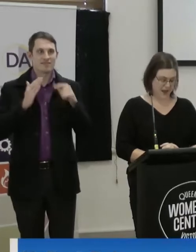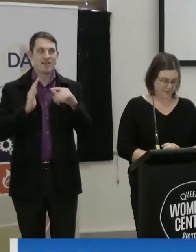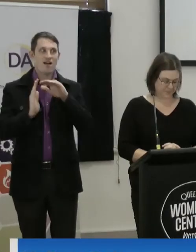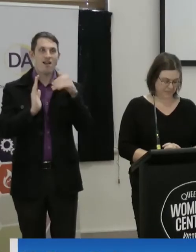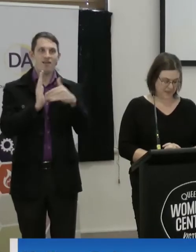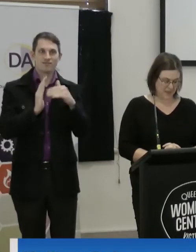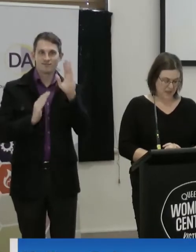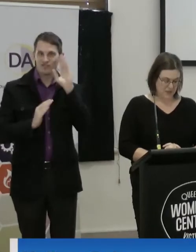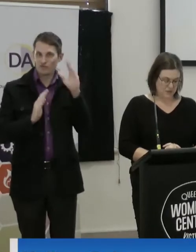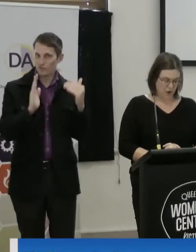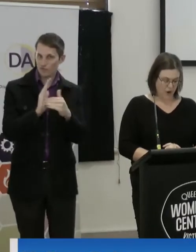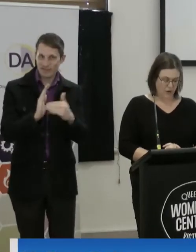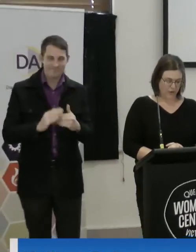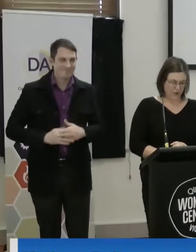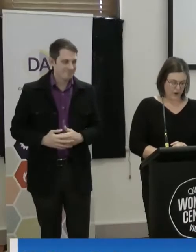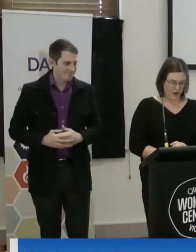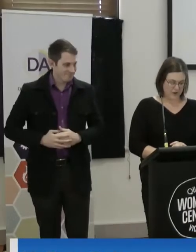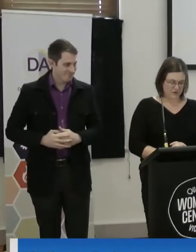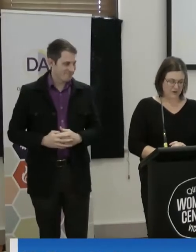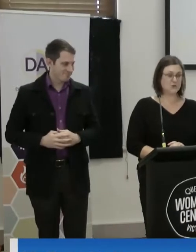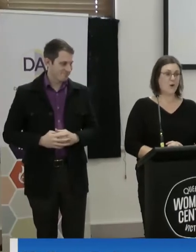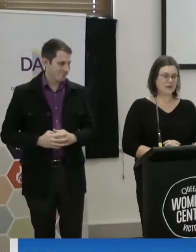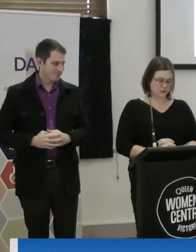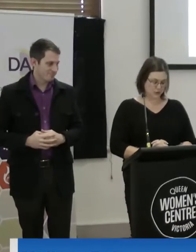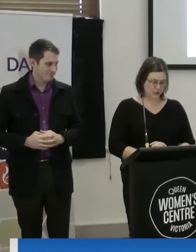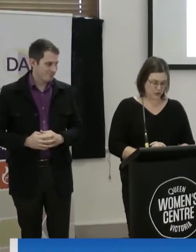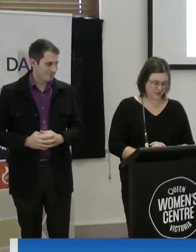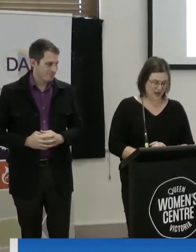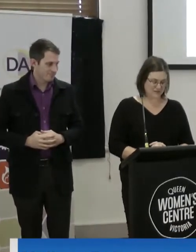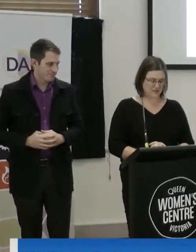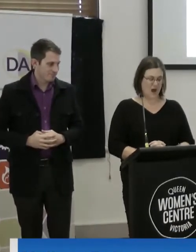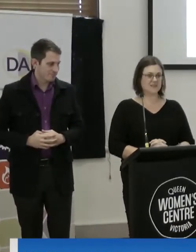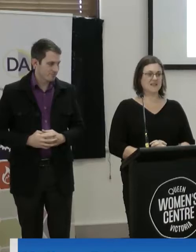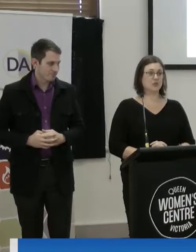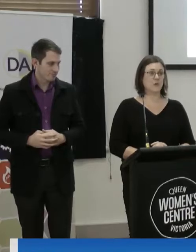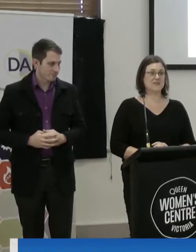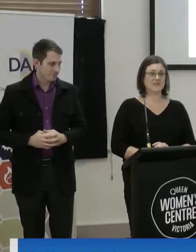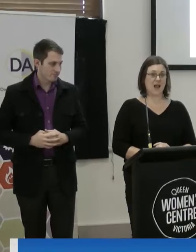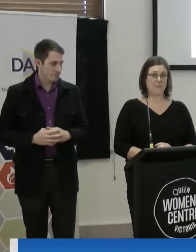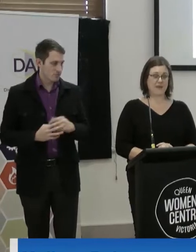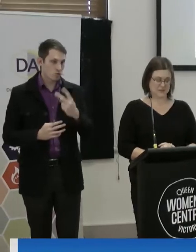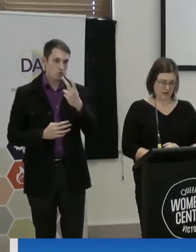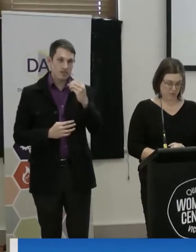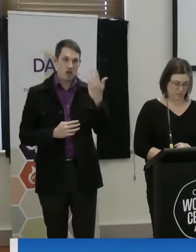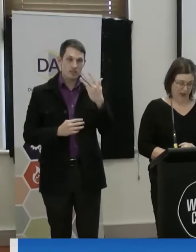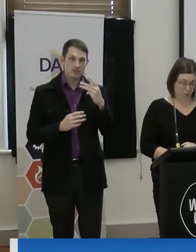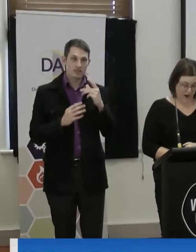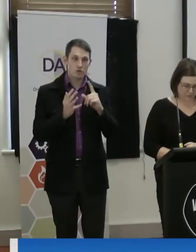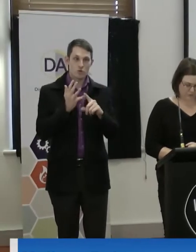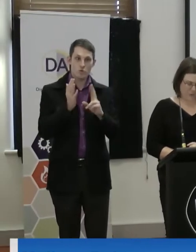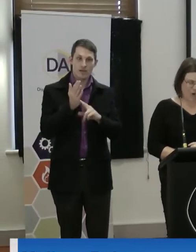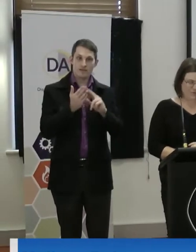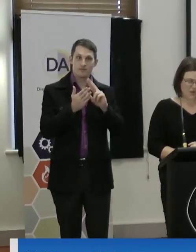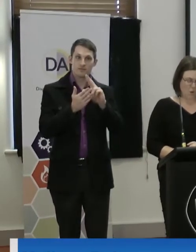the day. So, talking to the 2019 UNCRPD